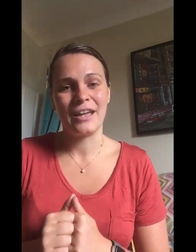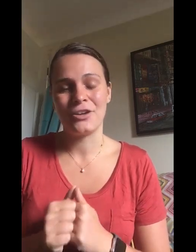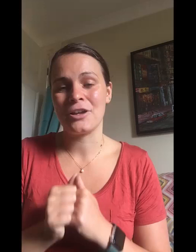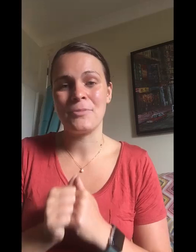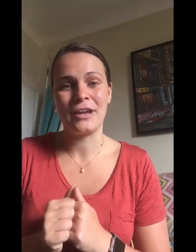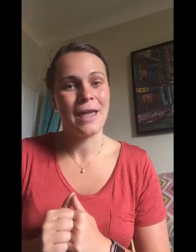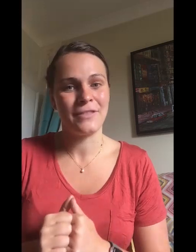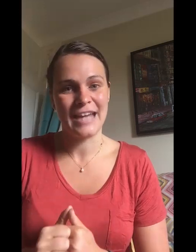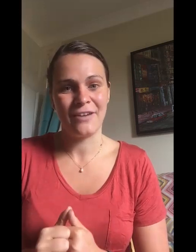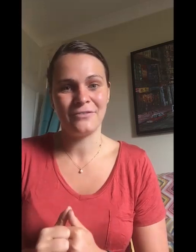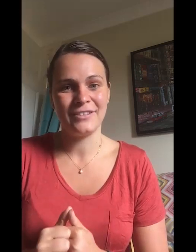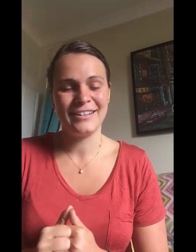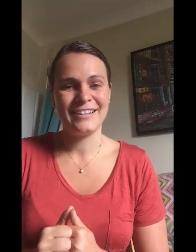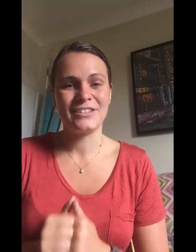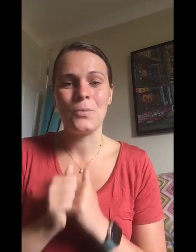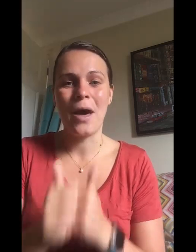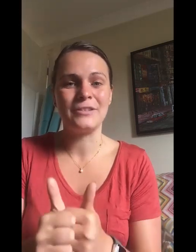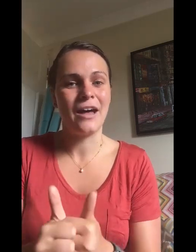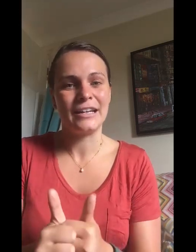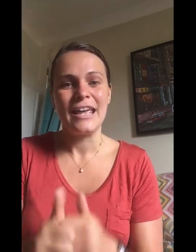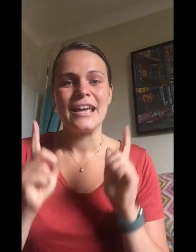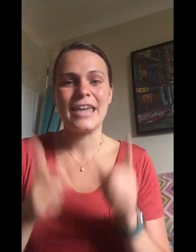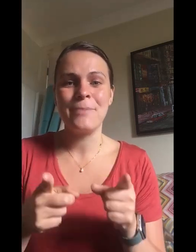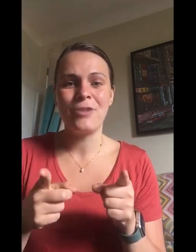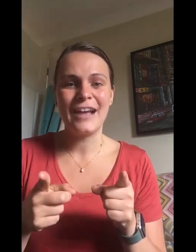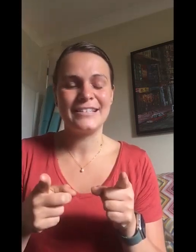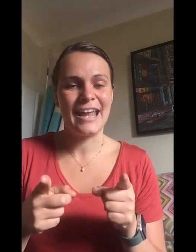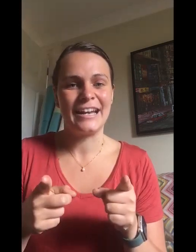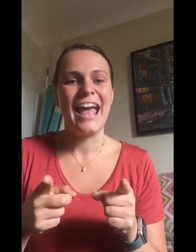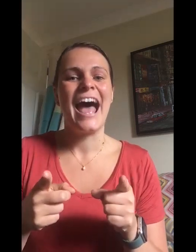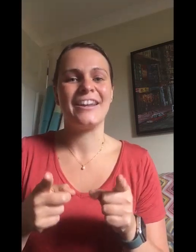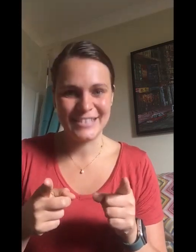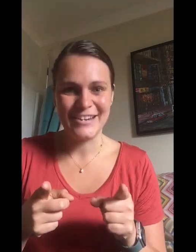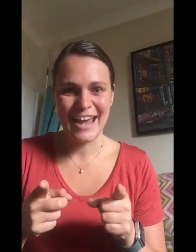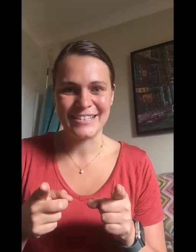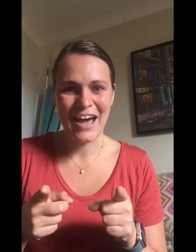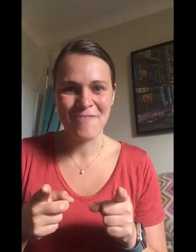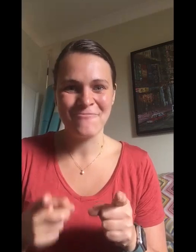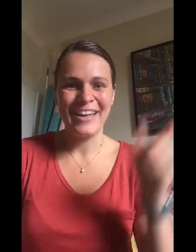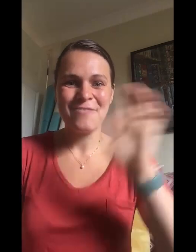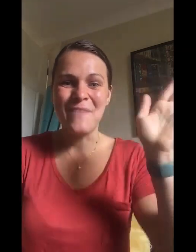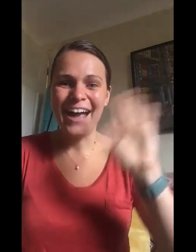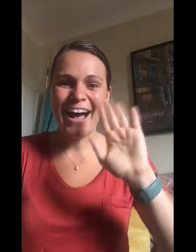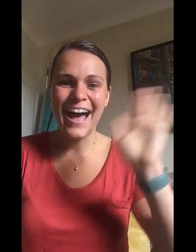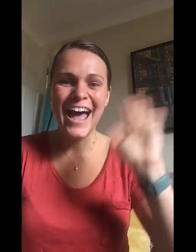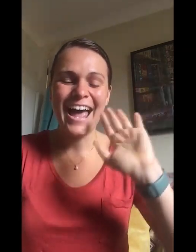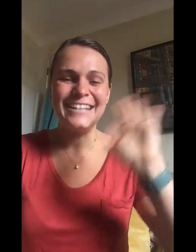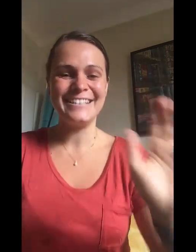can communicate with the deaf. So well done. Keep practicing and I'll see you next time. Bye, guys.